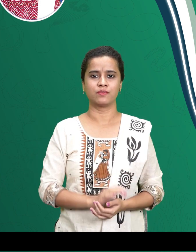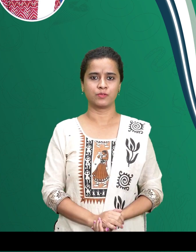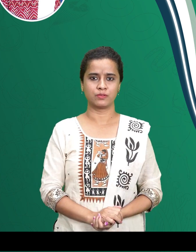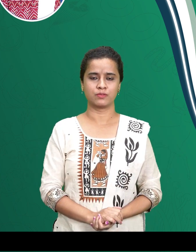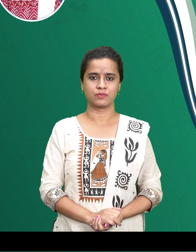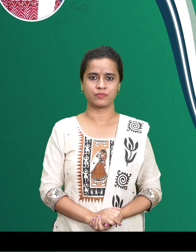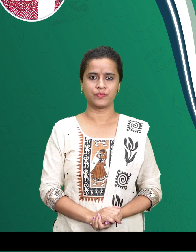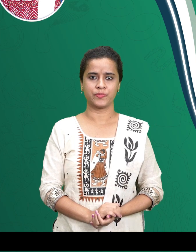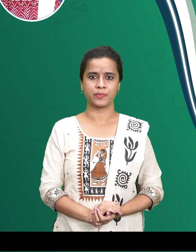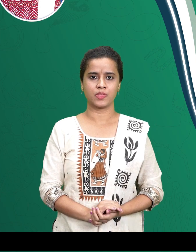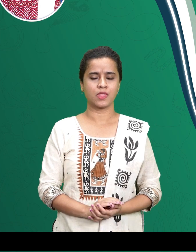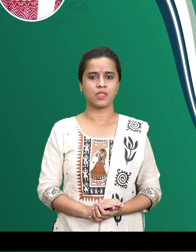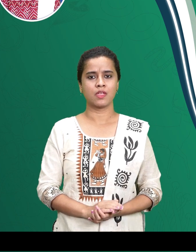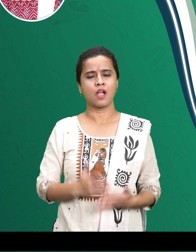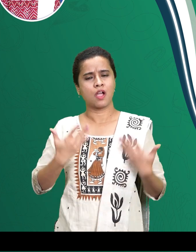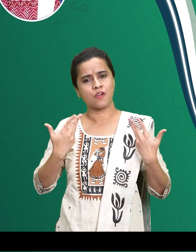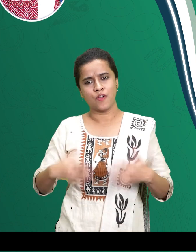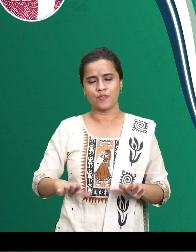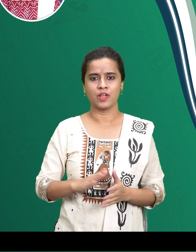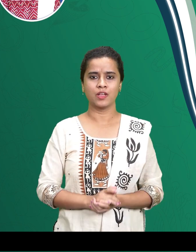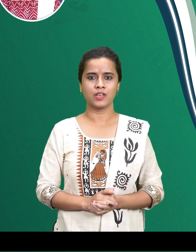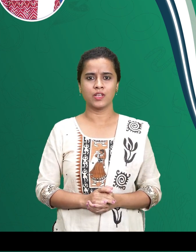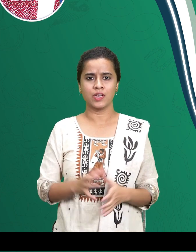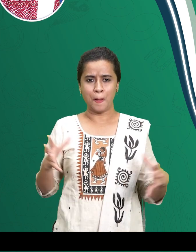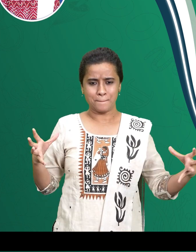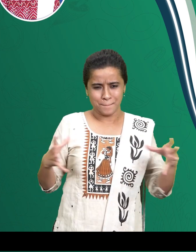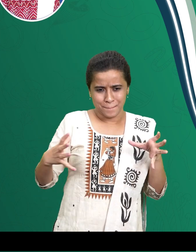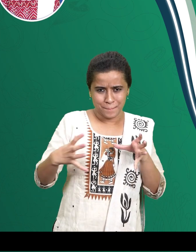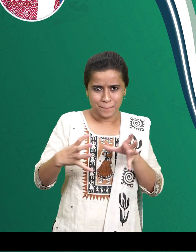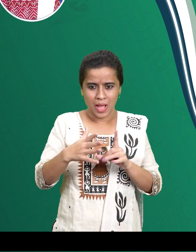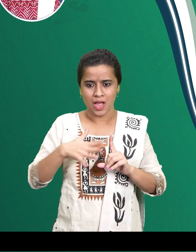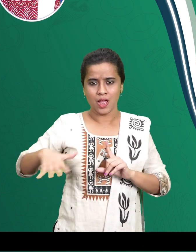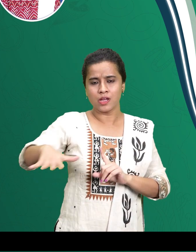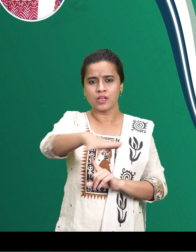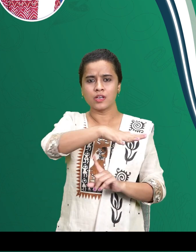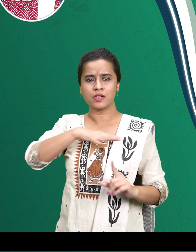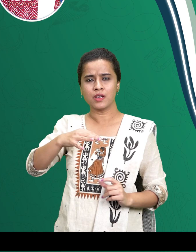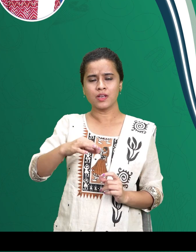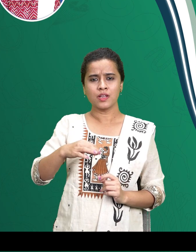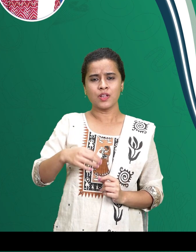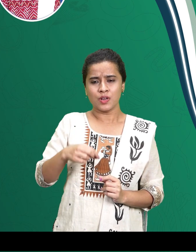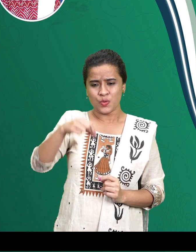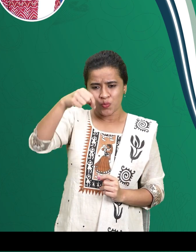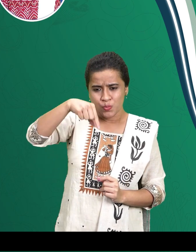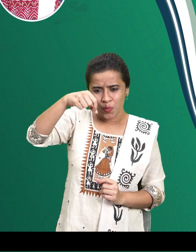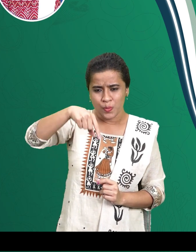However, In Closed Areas The Droplet Nuclei